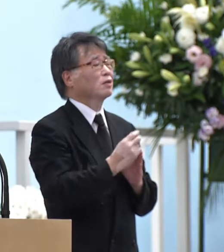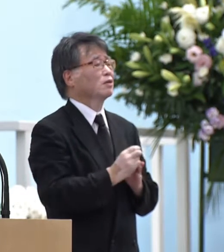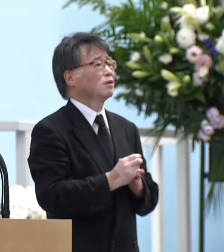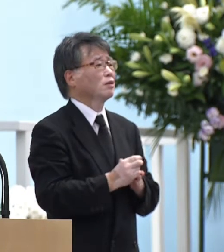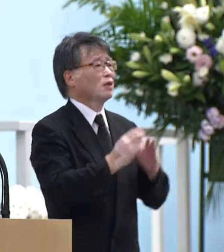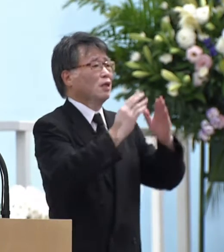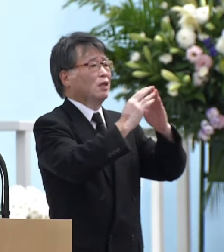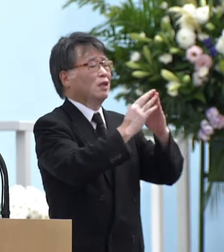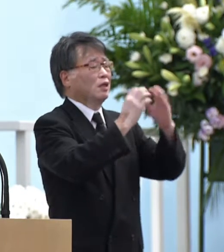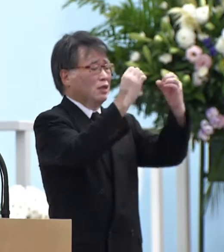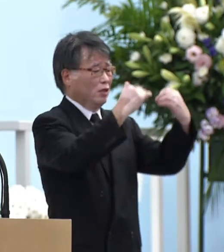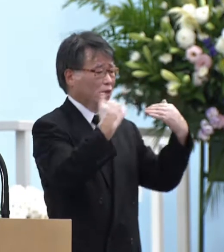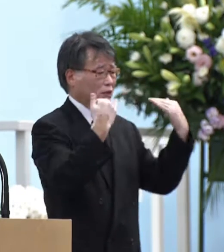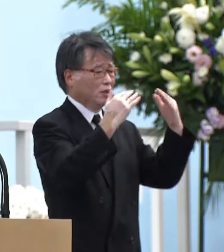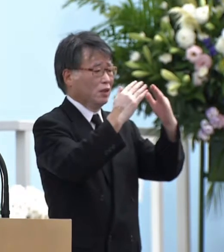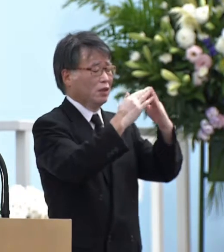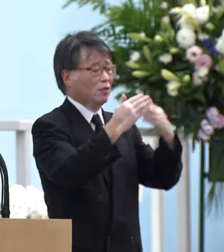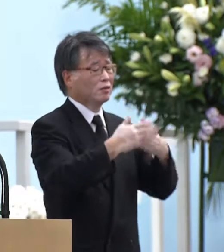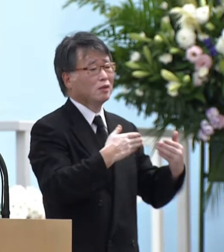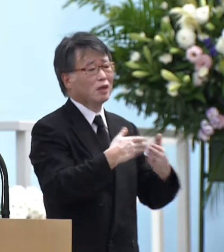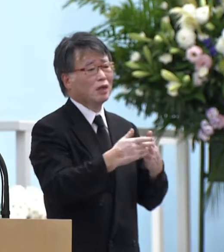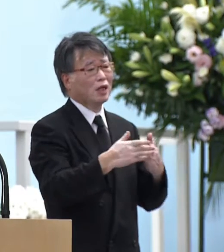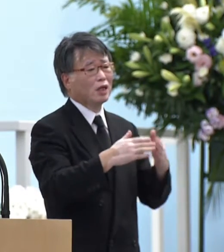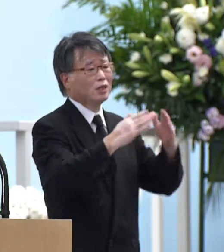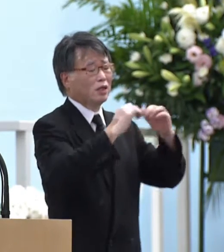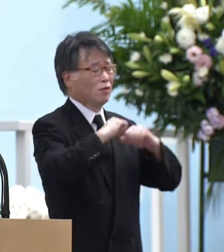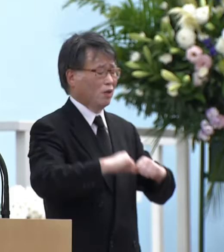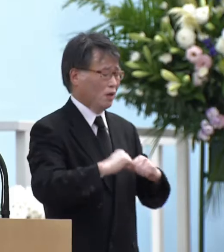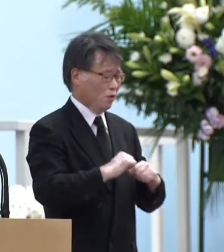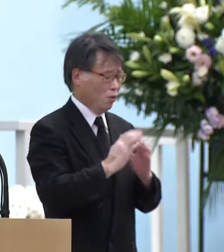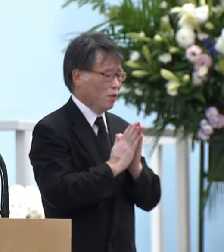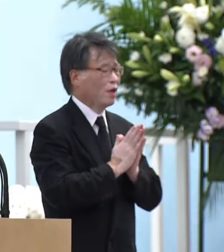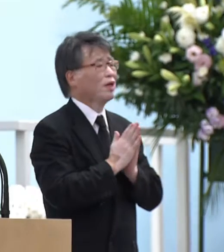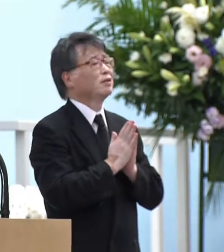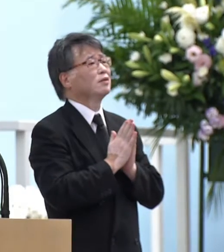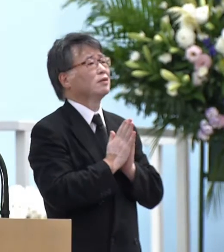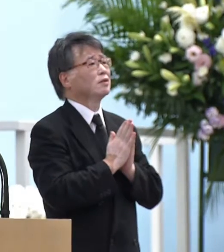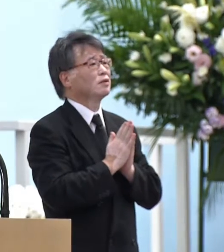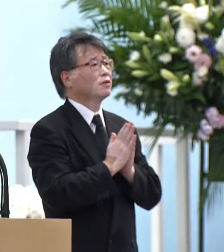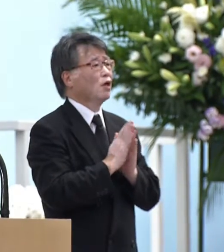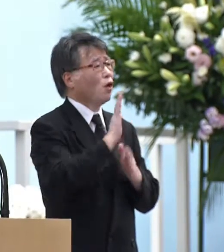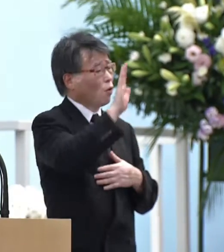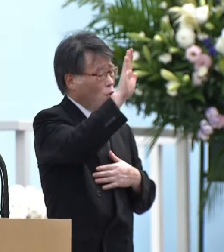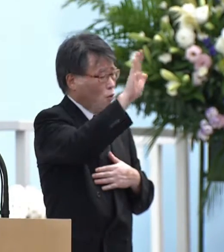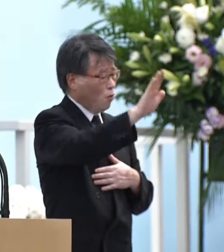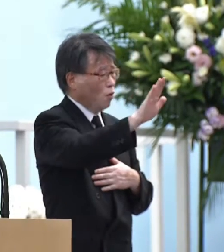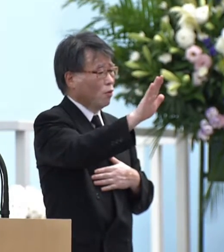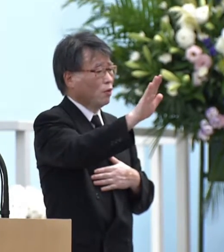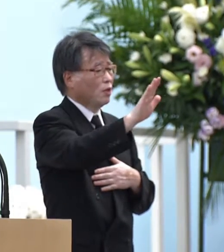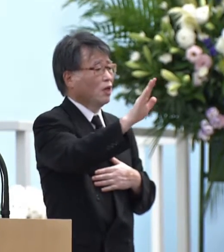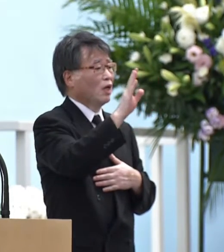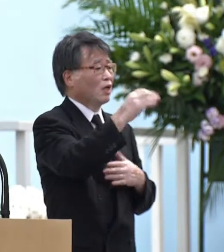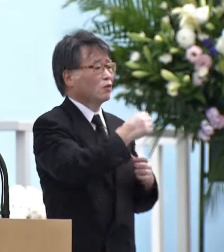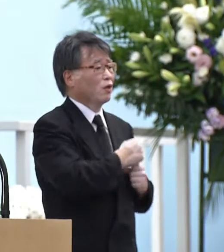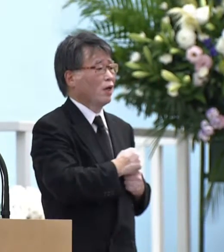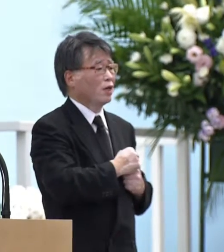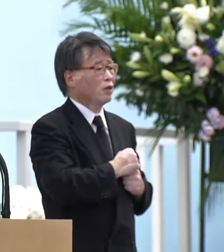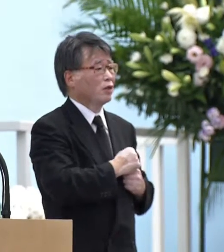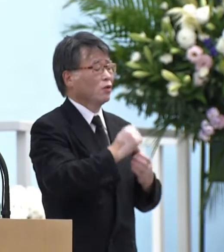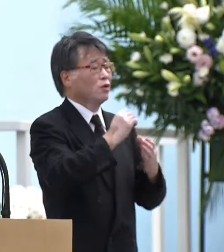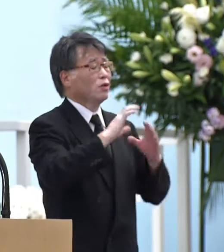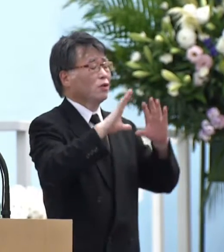for the third time. I hereby offer my words of prayers to the deceased victims of the atomic bombings,